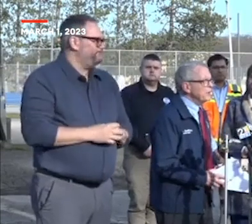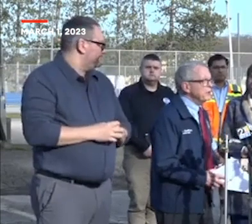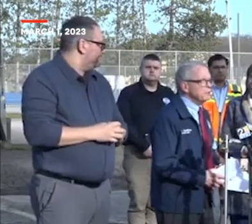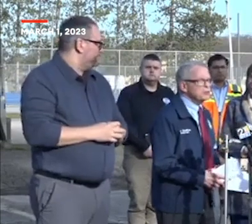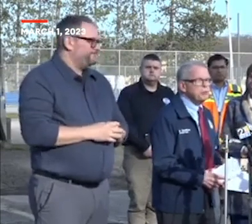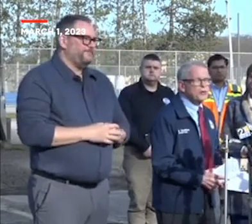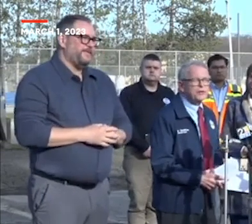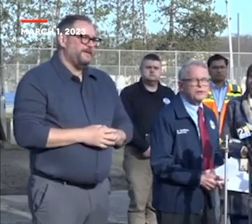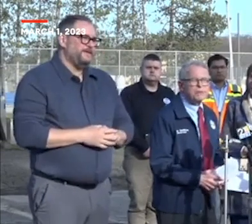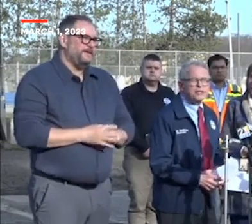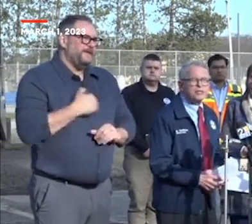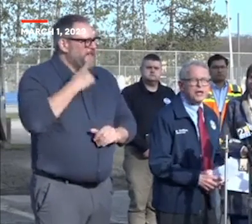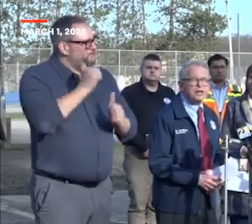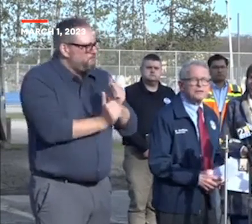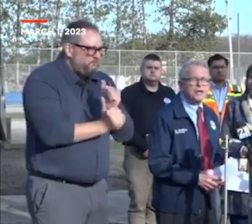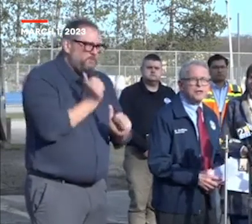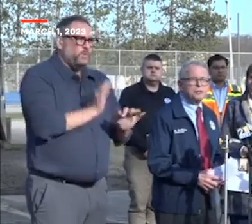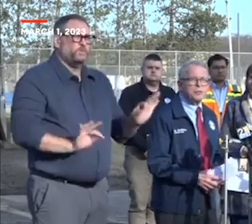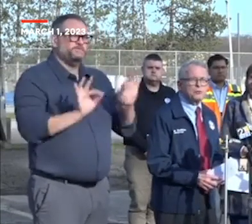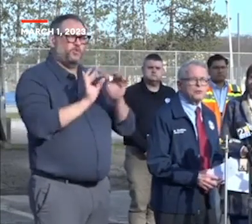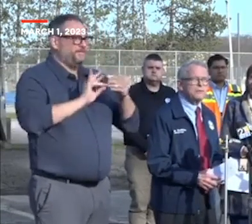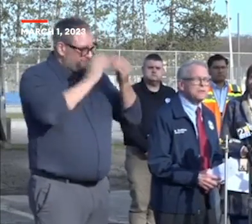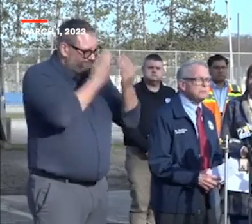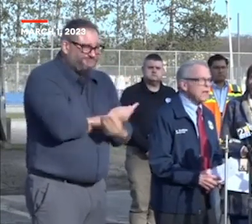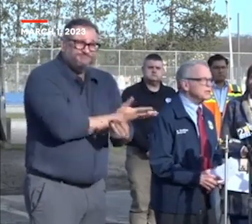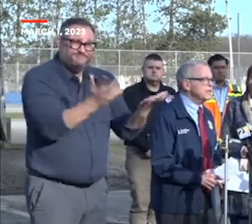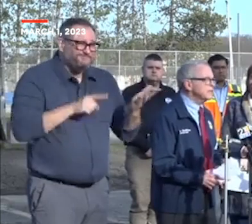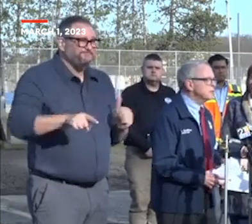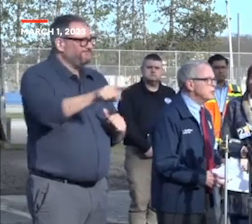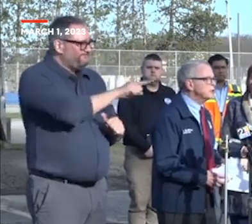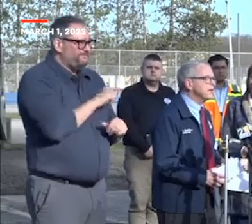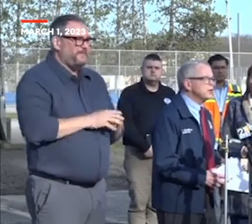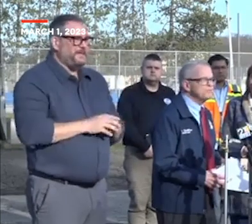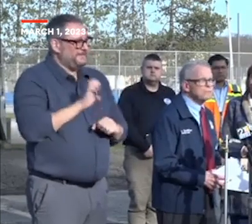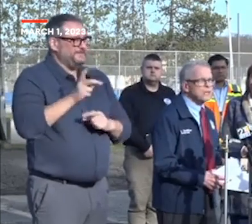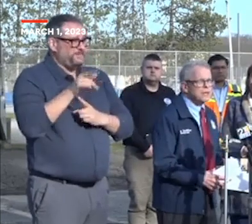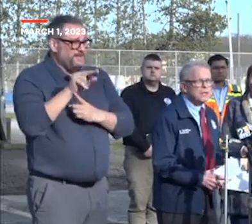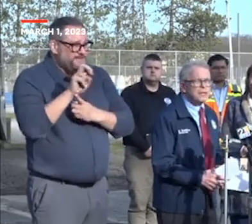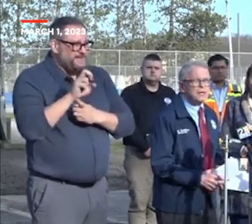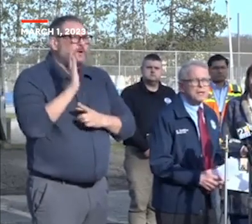I think the most important message I can convey to the people of East Palestine is we're going to stay here.